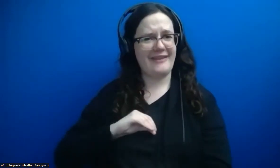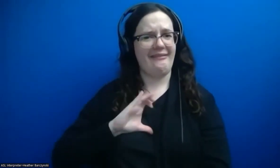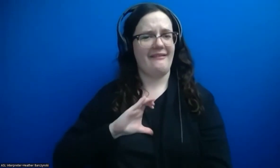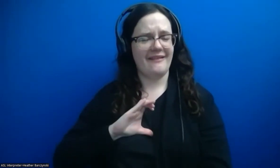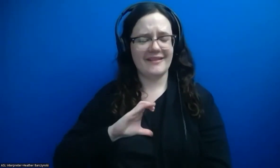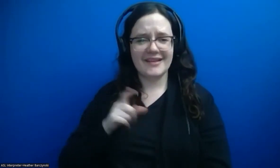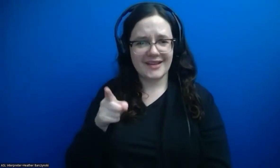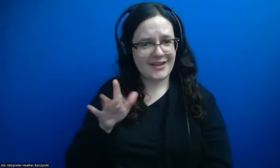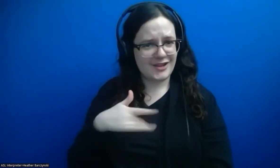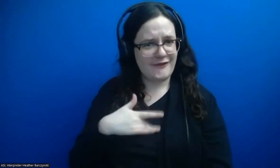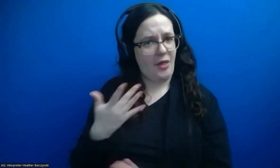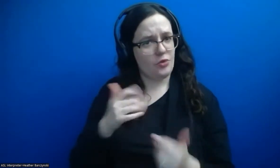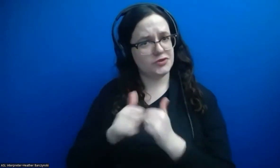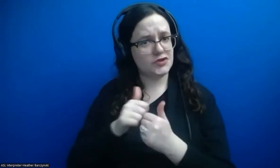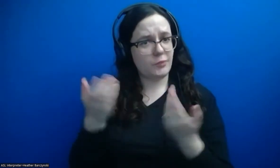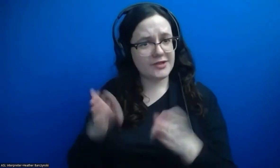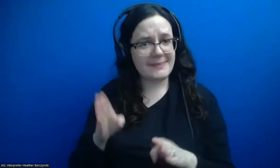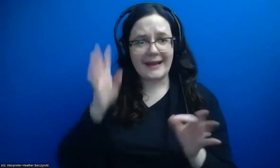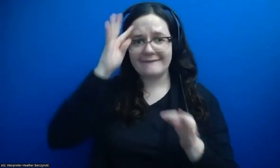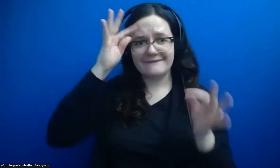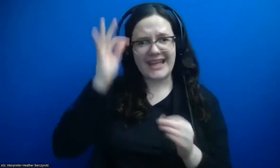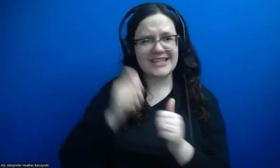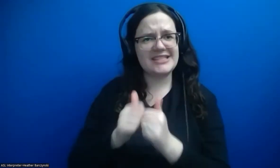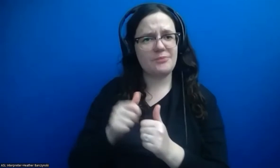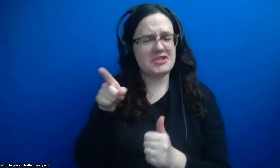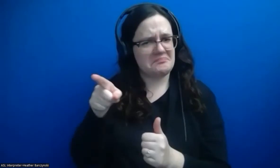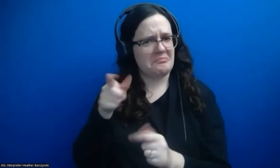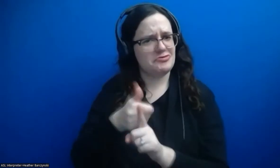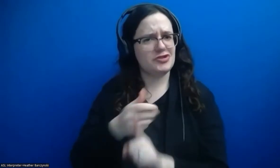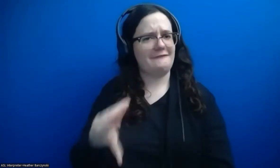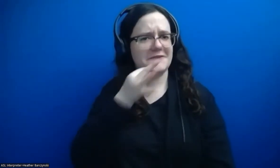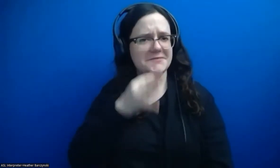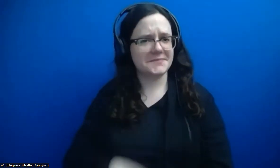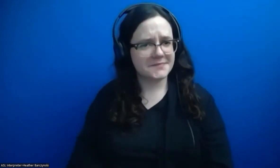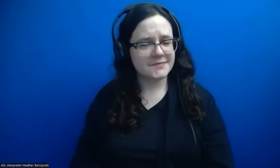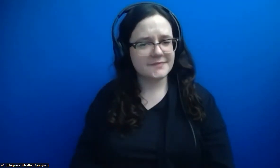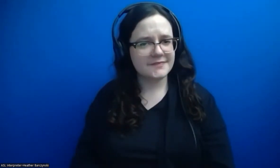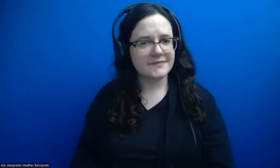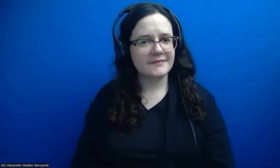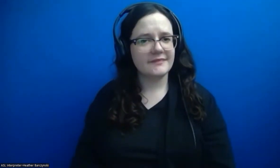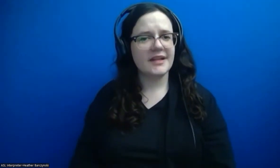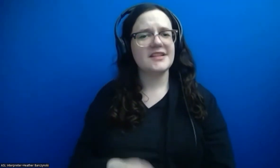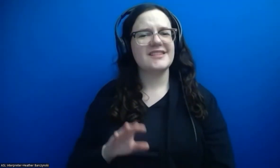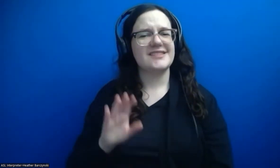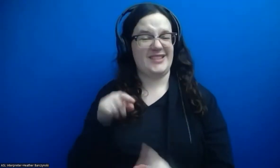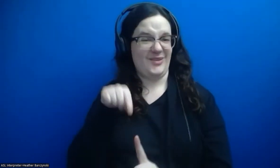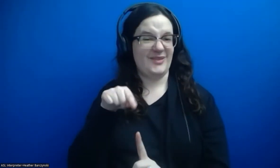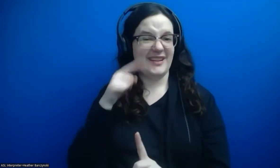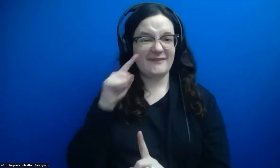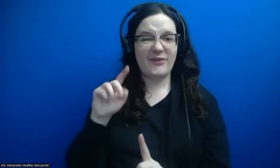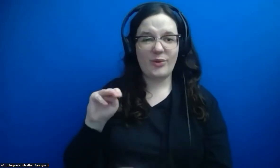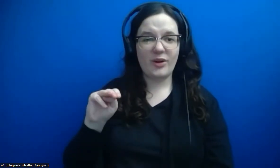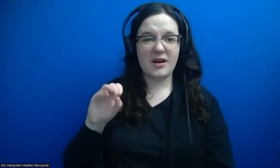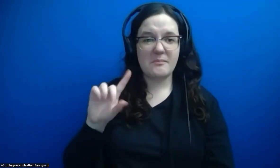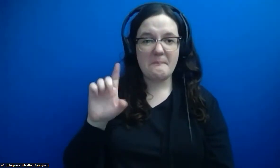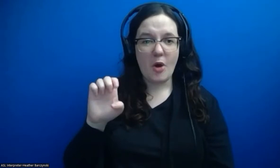with sports betting or fantasy sports, you're almost an expert. Now, playing into mobile sports betting, do you see a certain